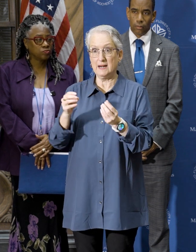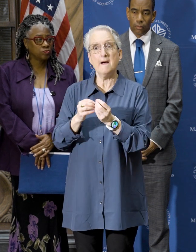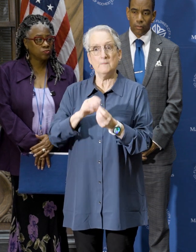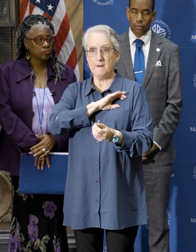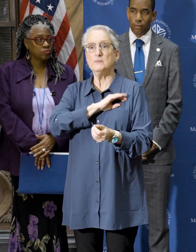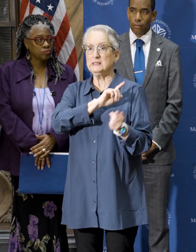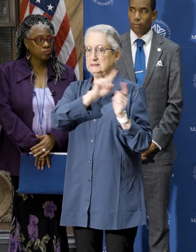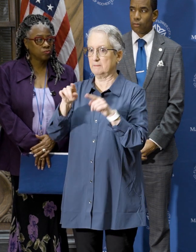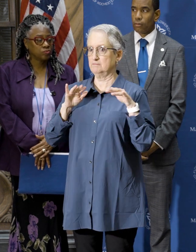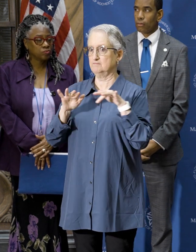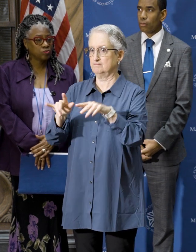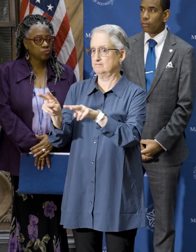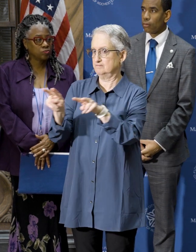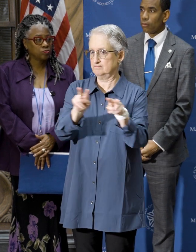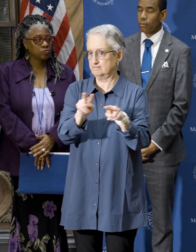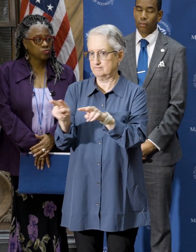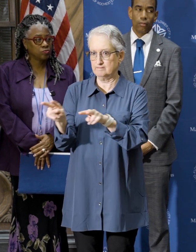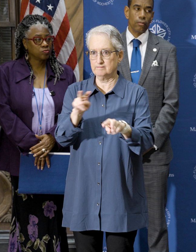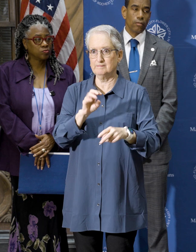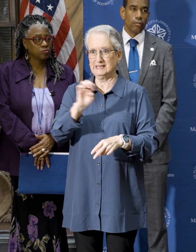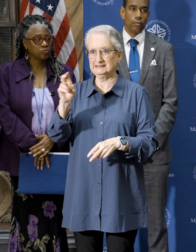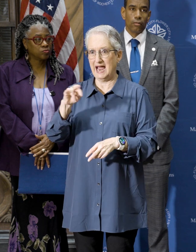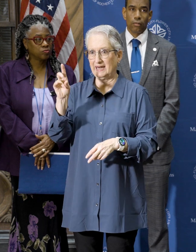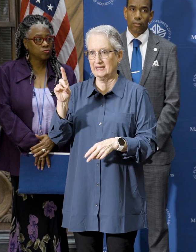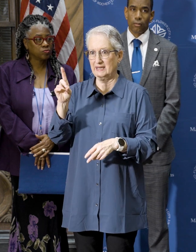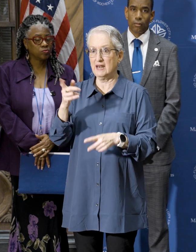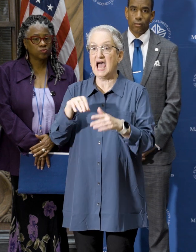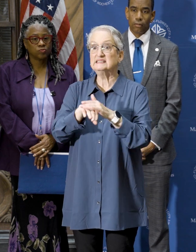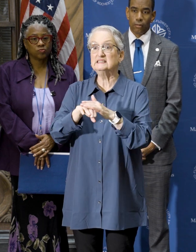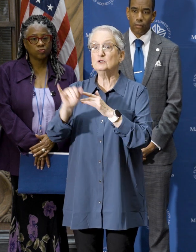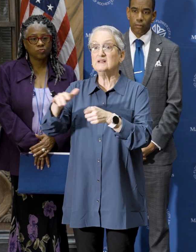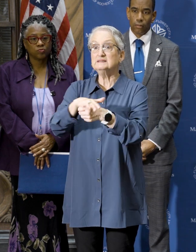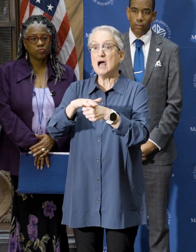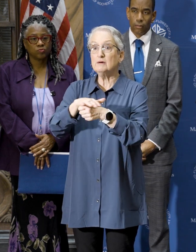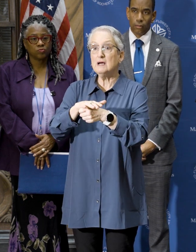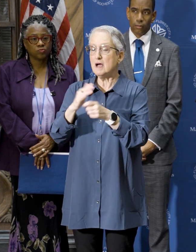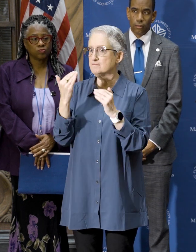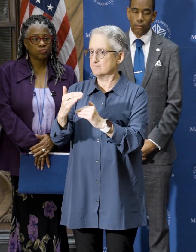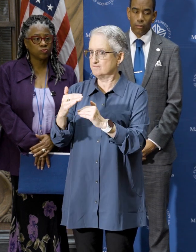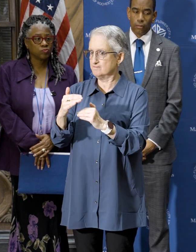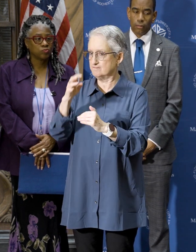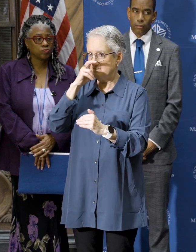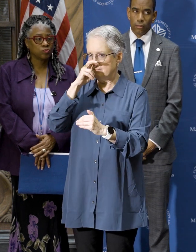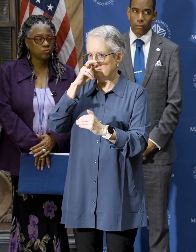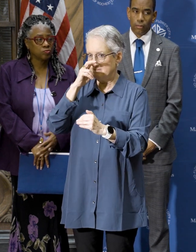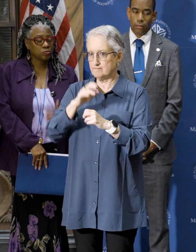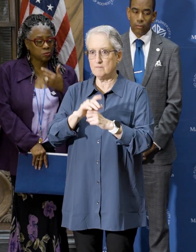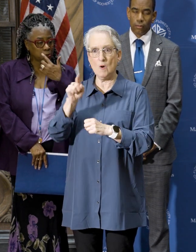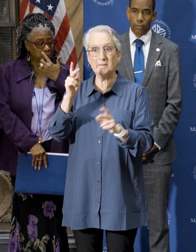personnel, and access to the area will be restricted to those 21 and over